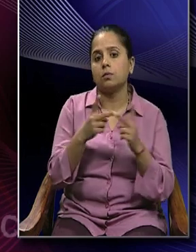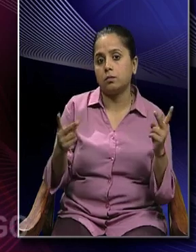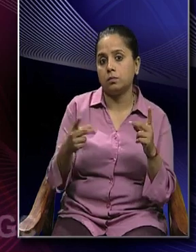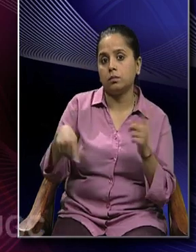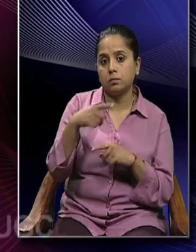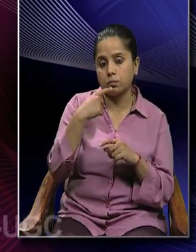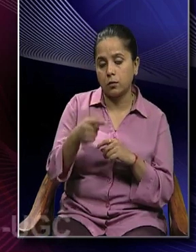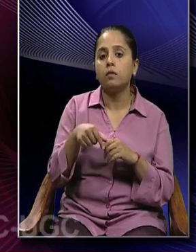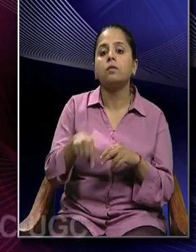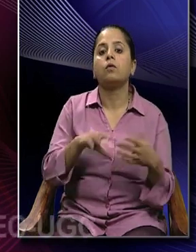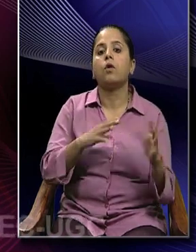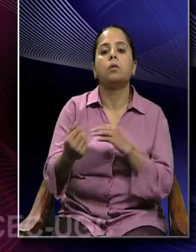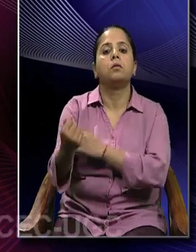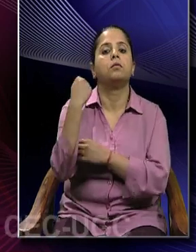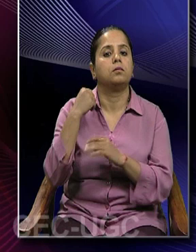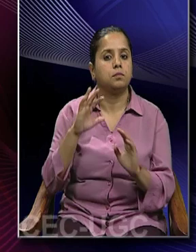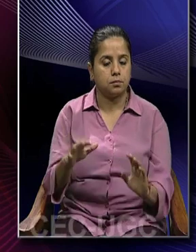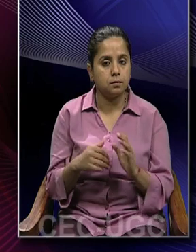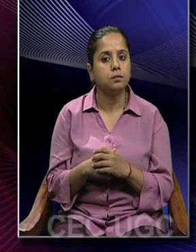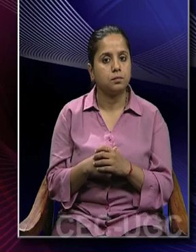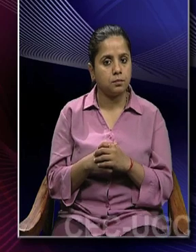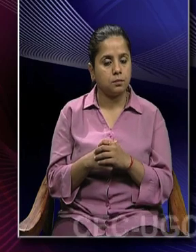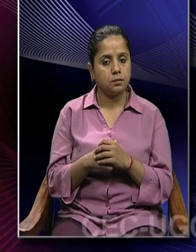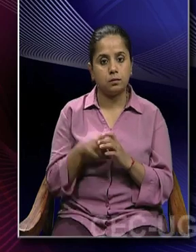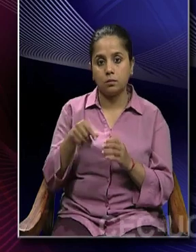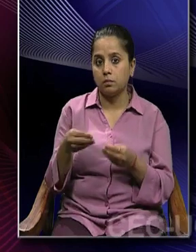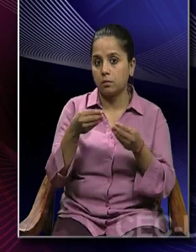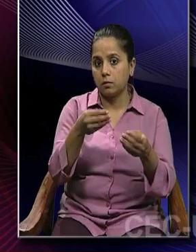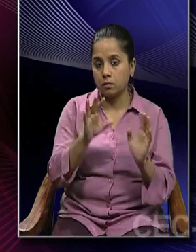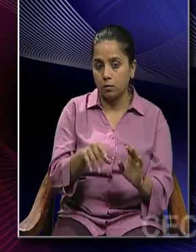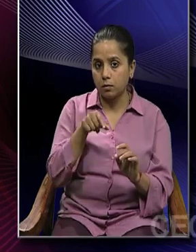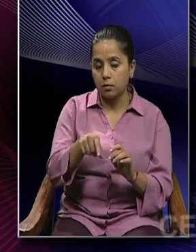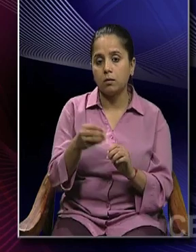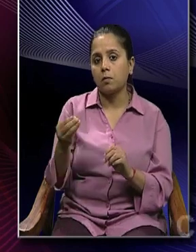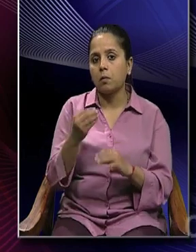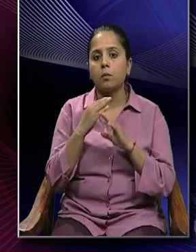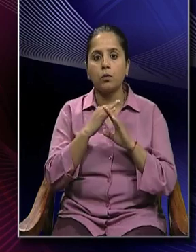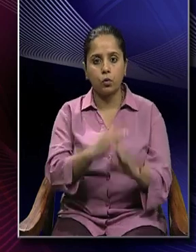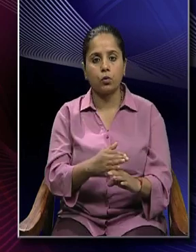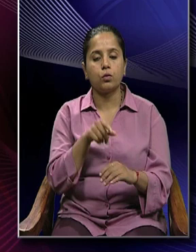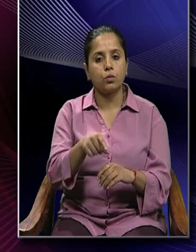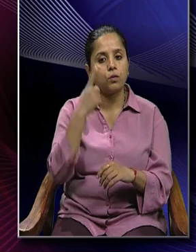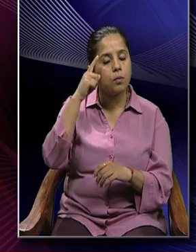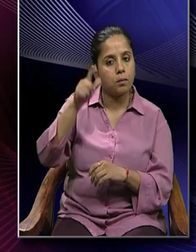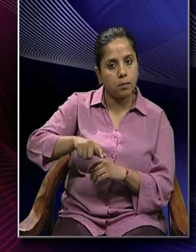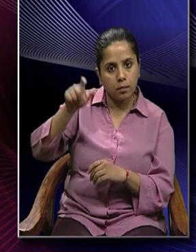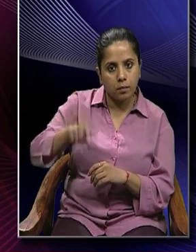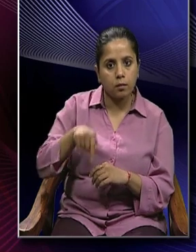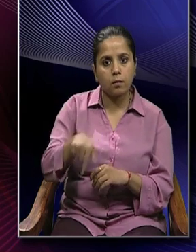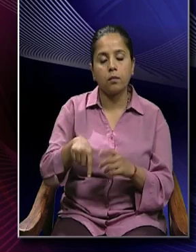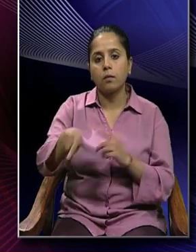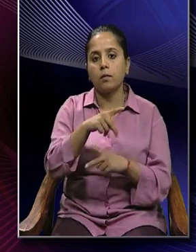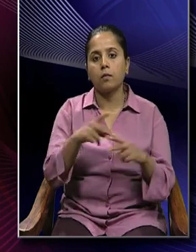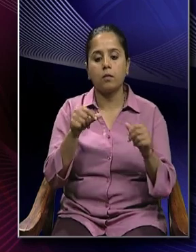rights. And fundamental rights, they also provide some kind of a protection to the individuals from the arbitrary